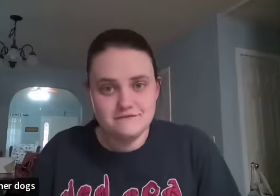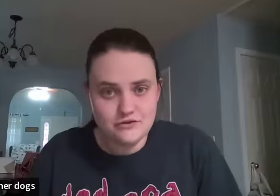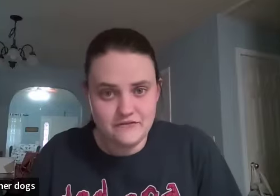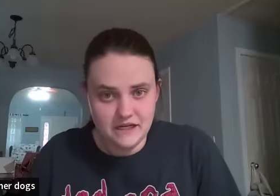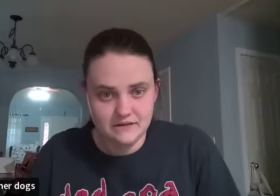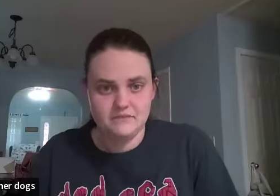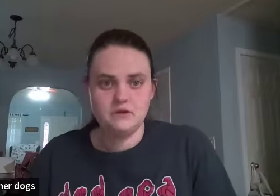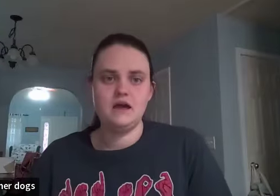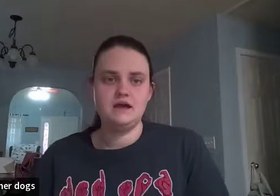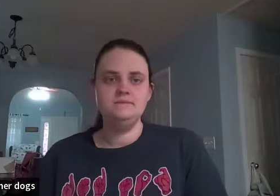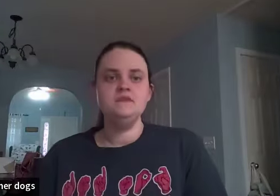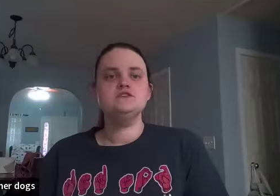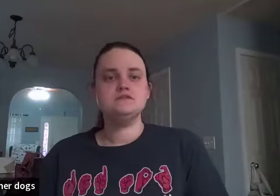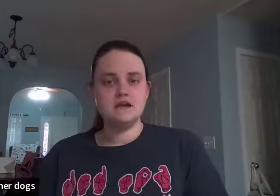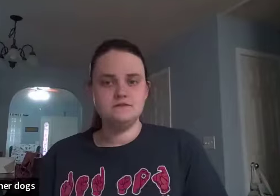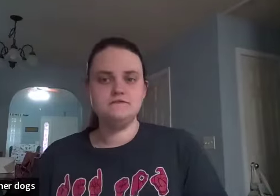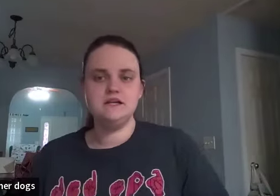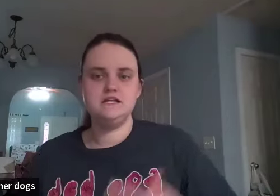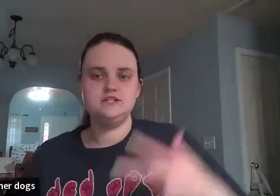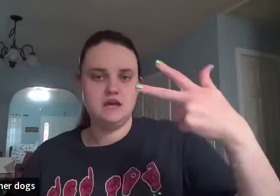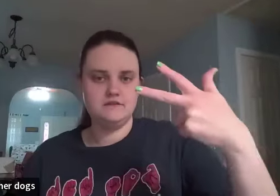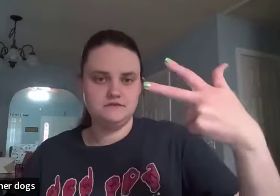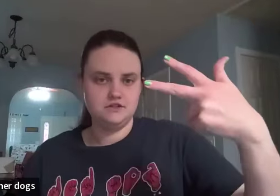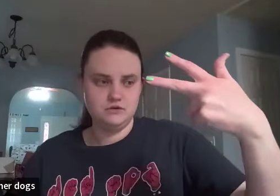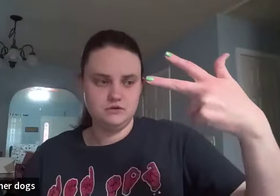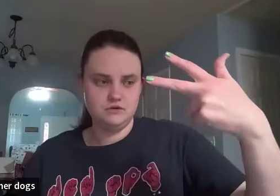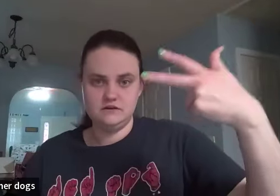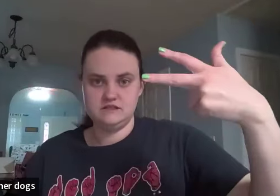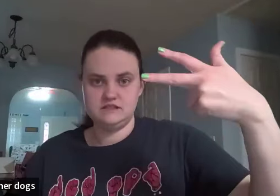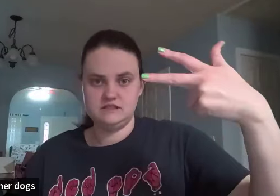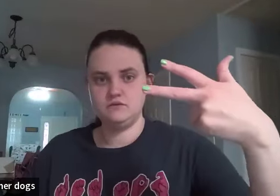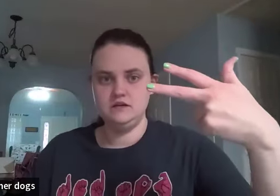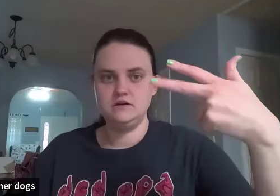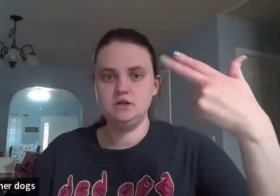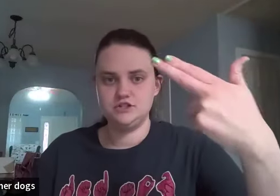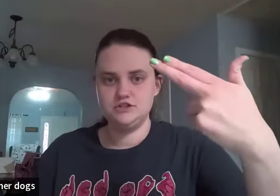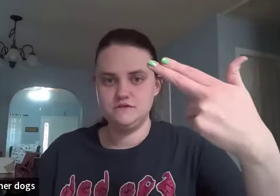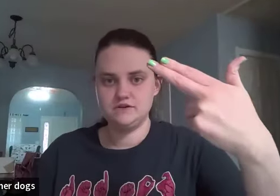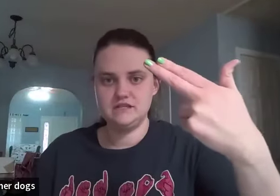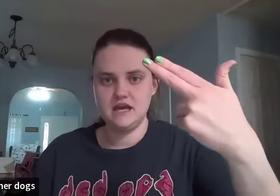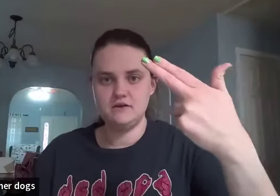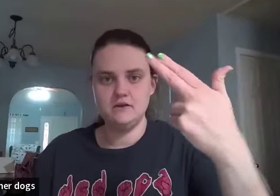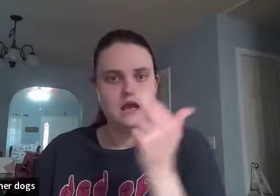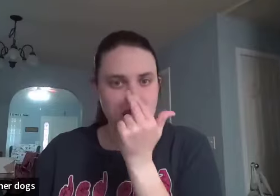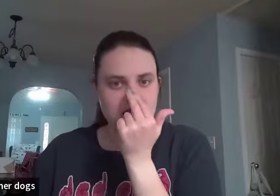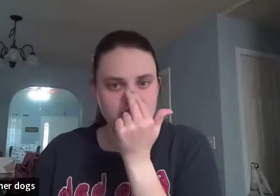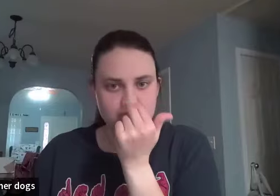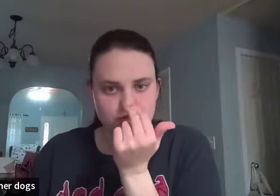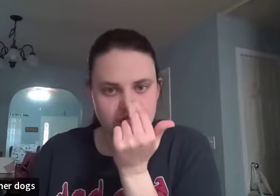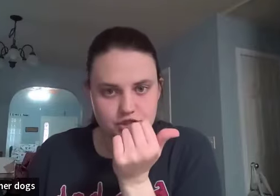sign for funny. Okay. So the sign for funny is you're going to have three, the sign for three. You put your two fingers together and you brush